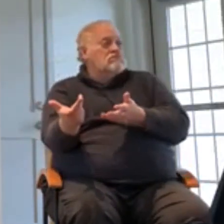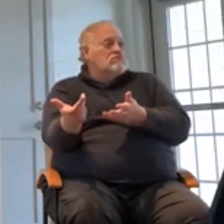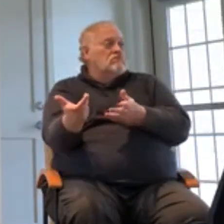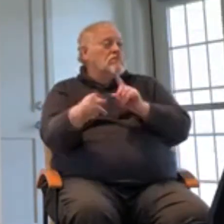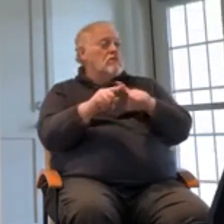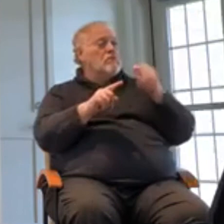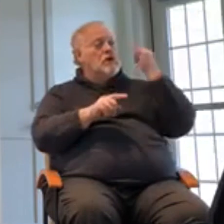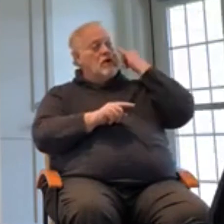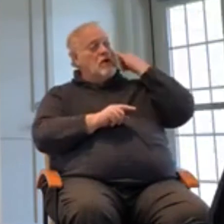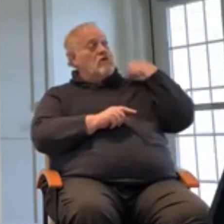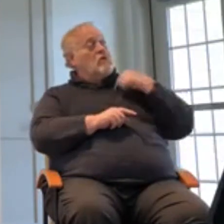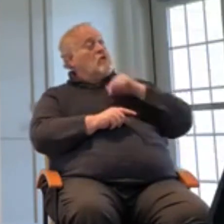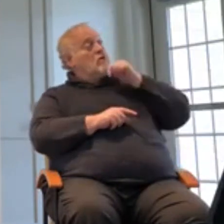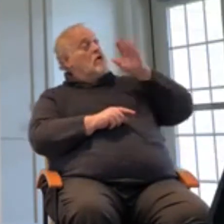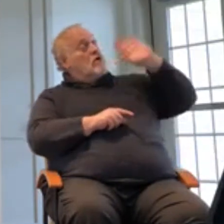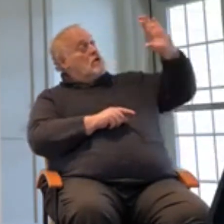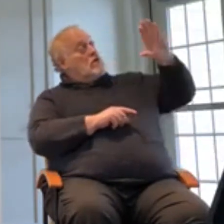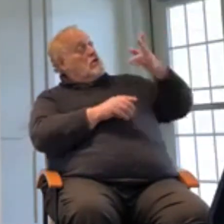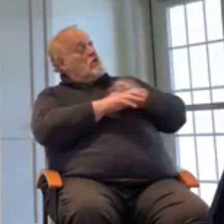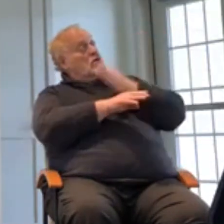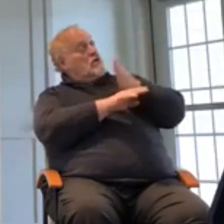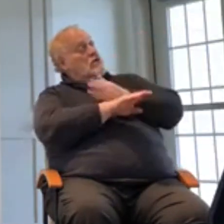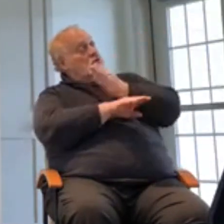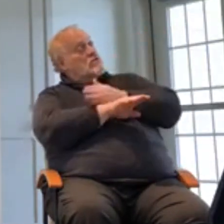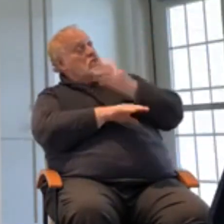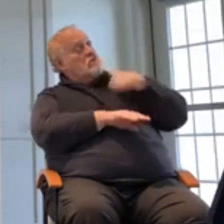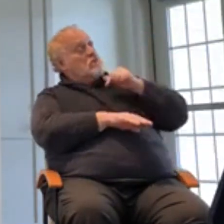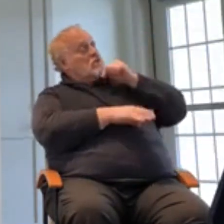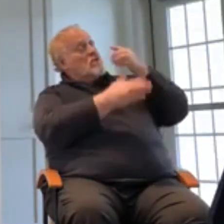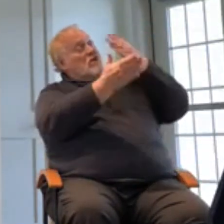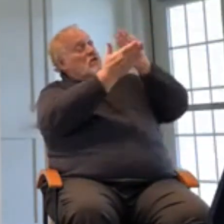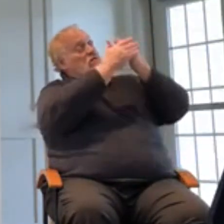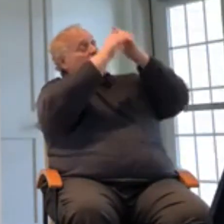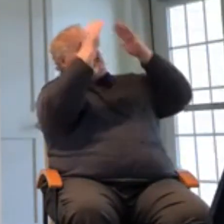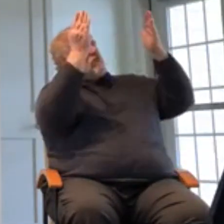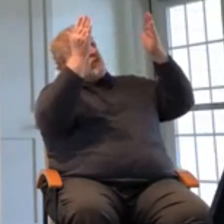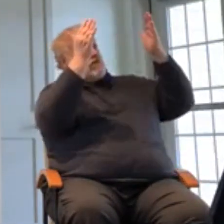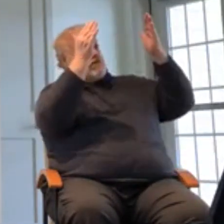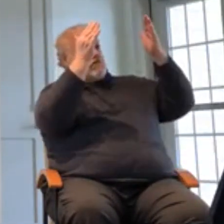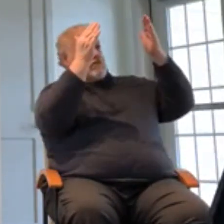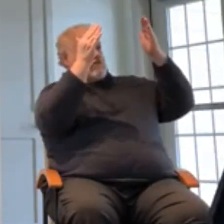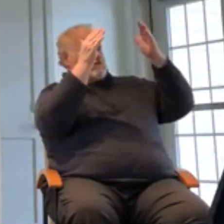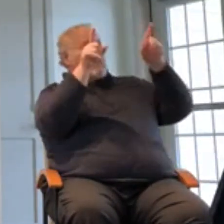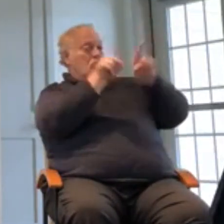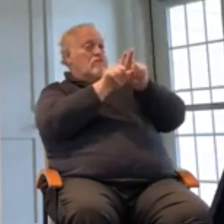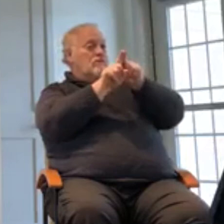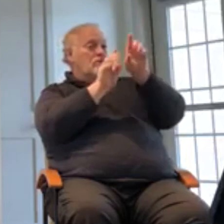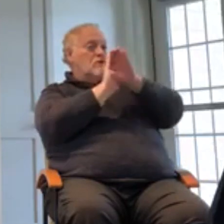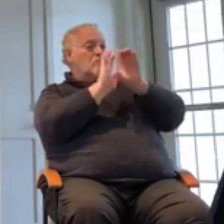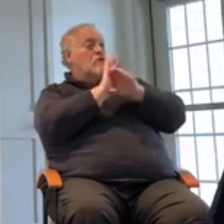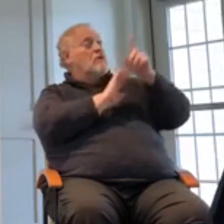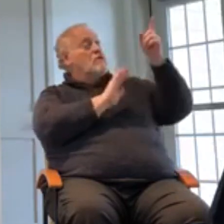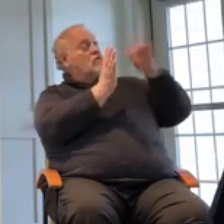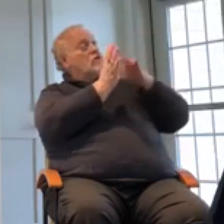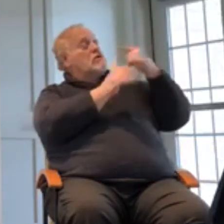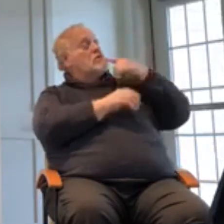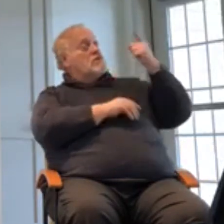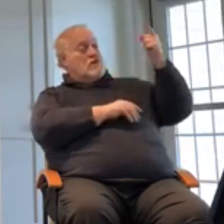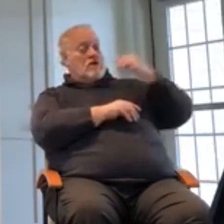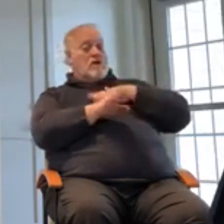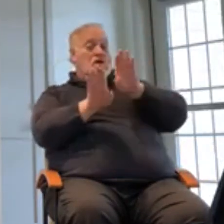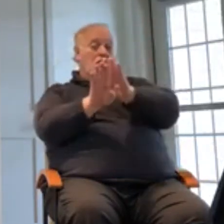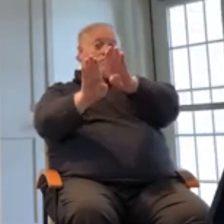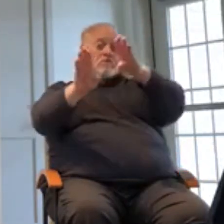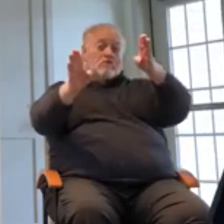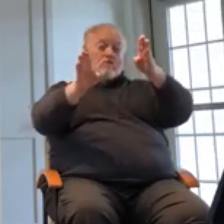But if you're not a sheep, you're not going to get to heaven. Because in the same chapter, Jesus said, "I am the door. No